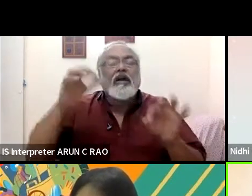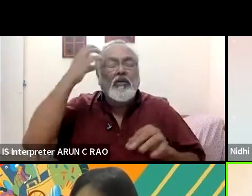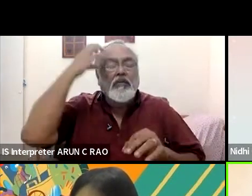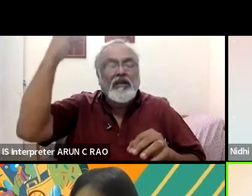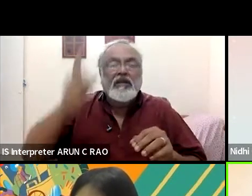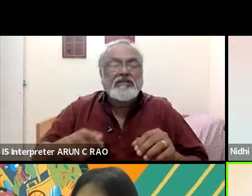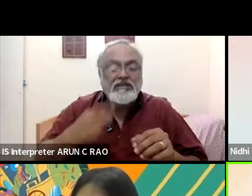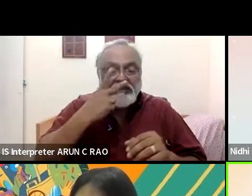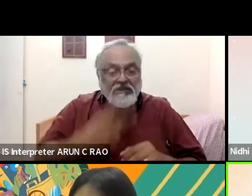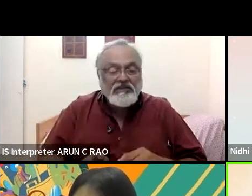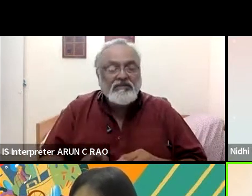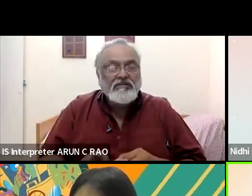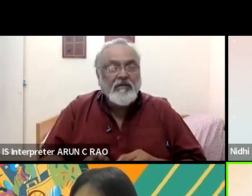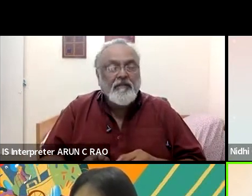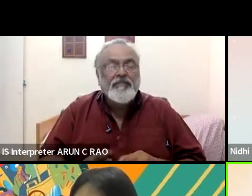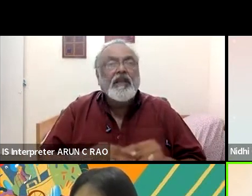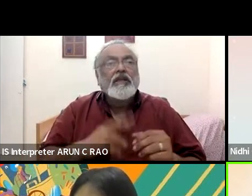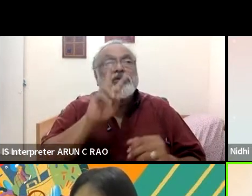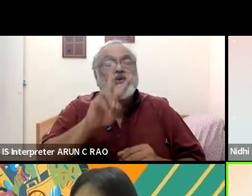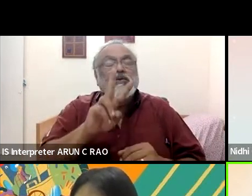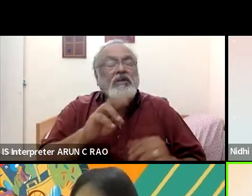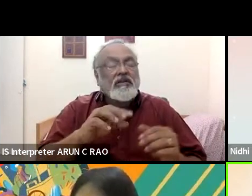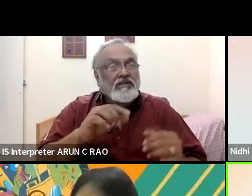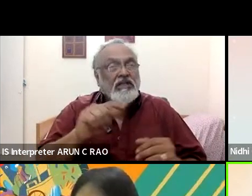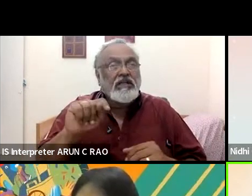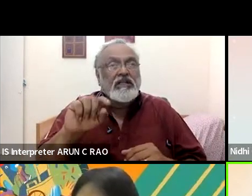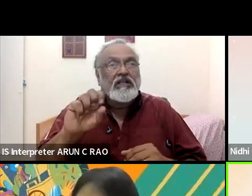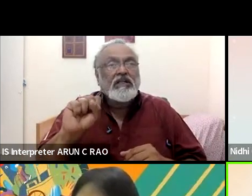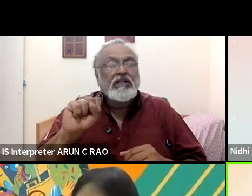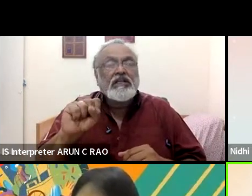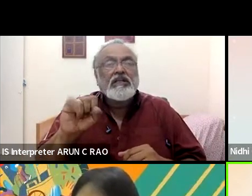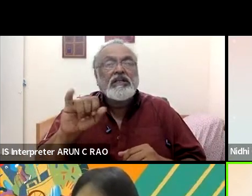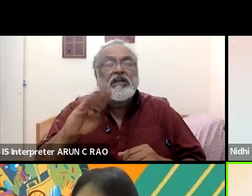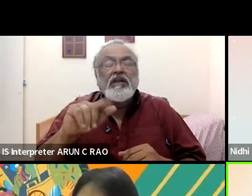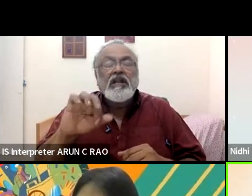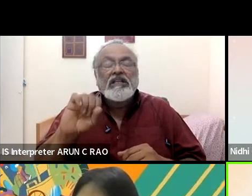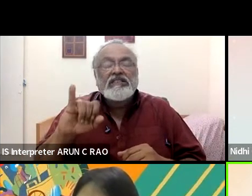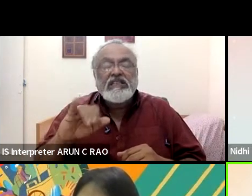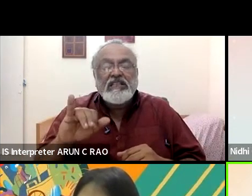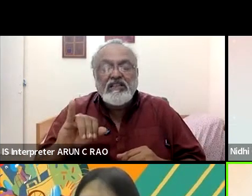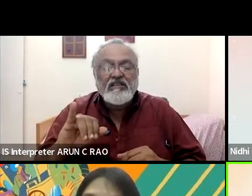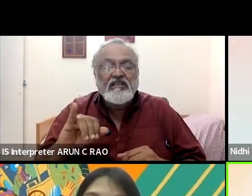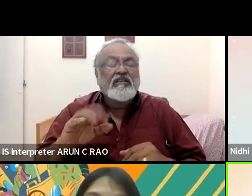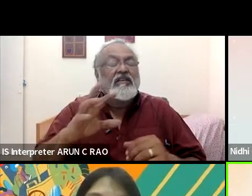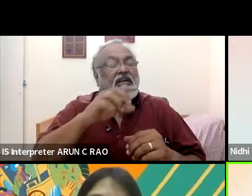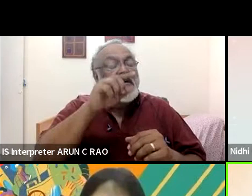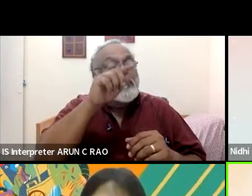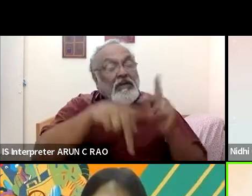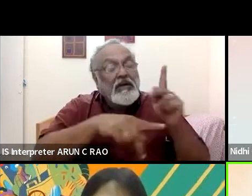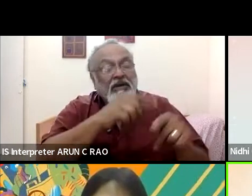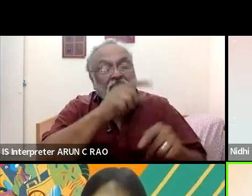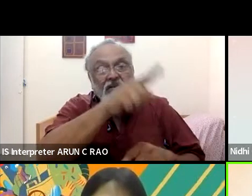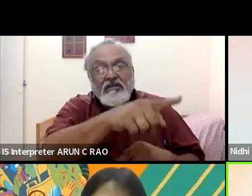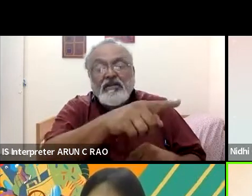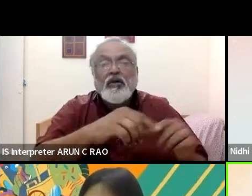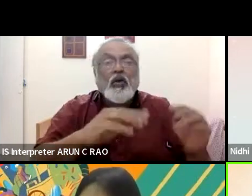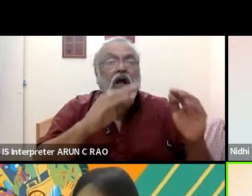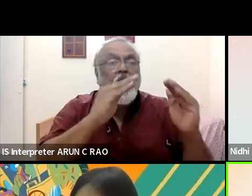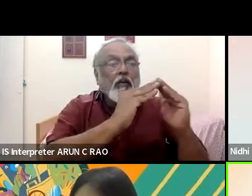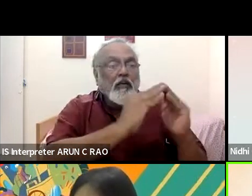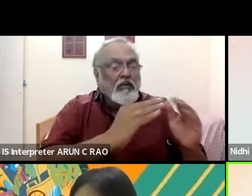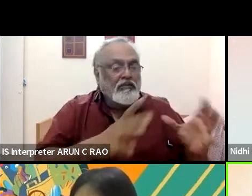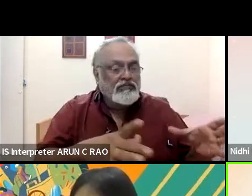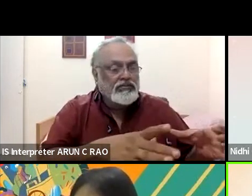developments, which were lying unfinished. And one of the incentives that the City Hall provided to a private